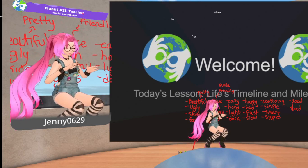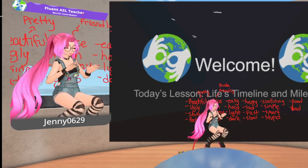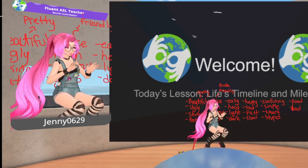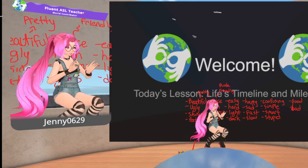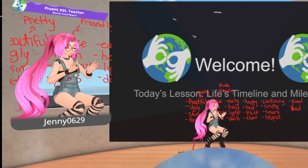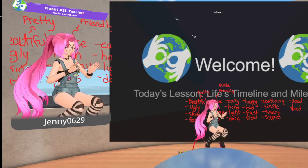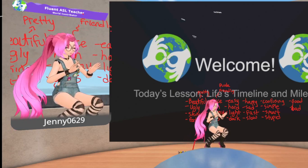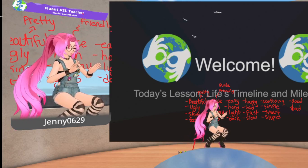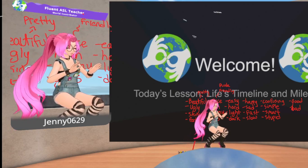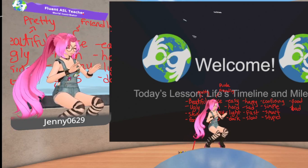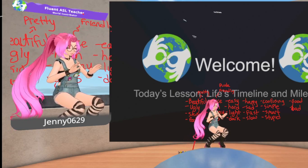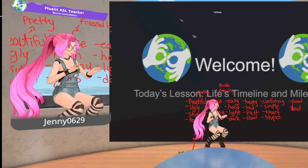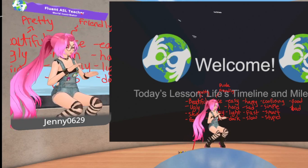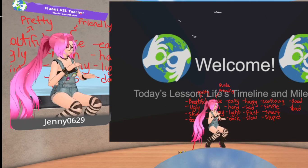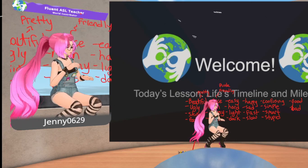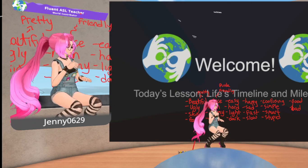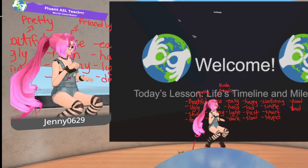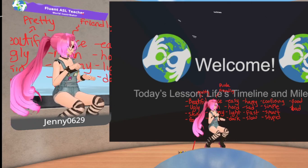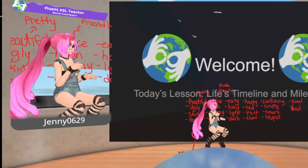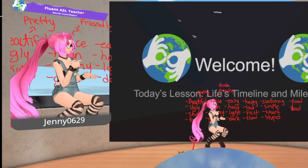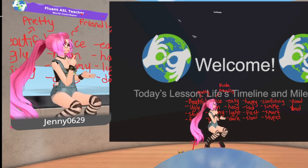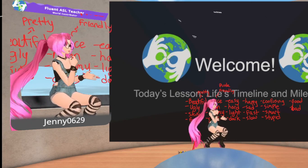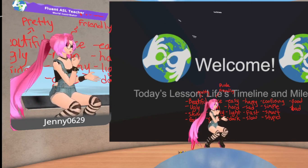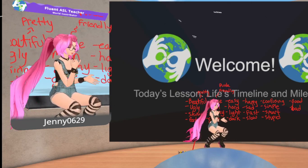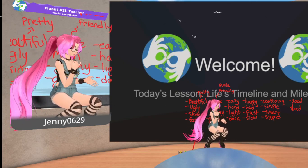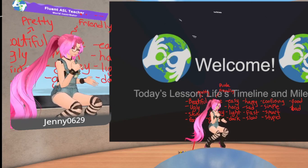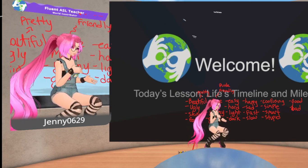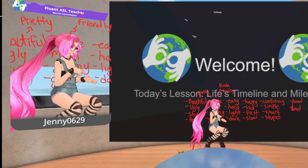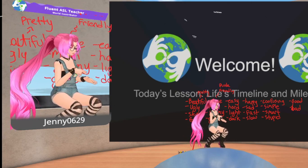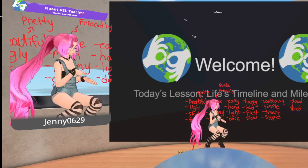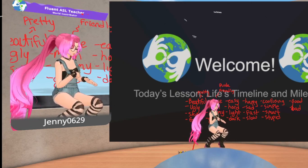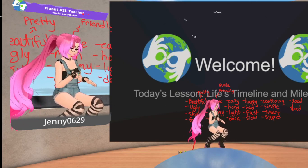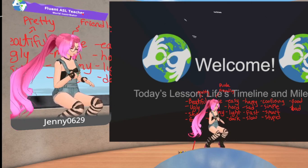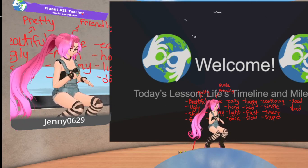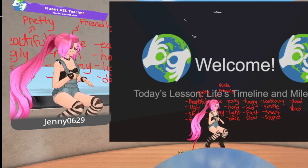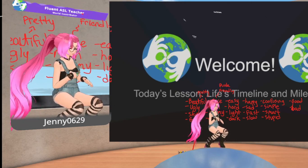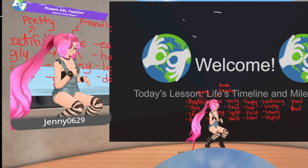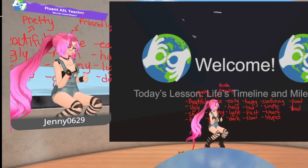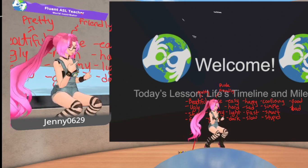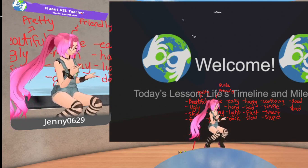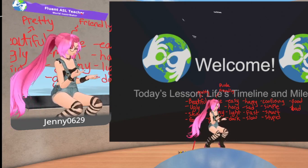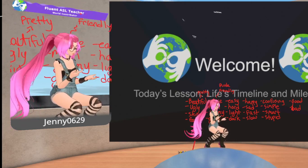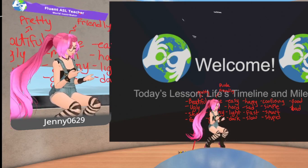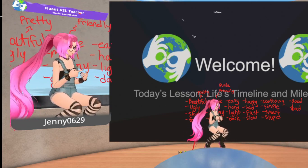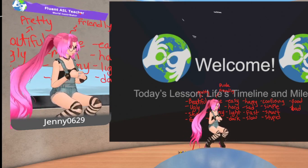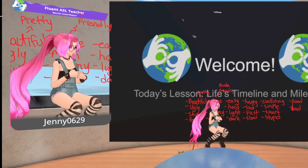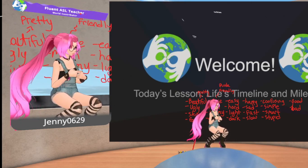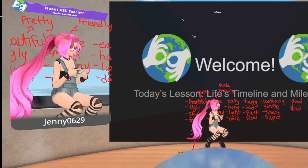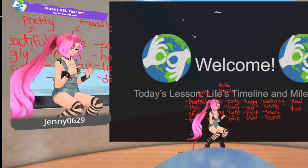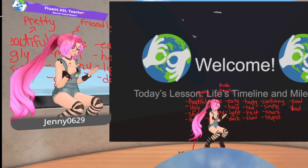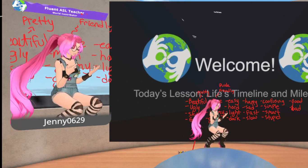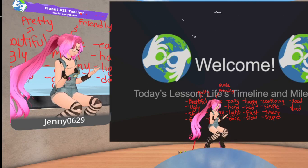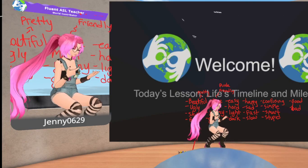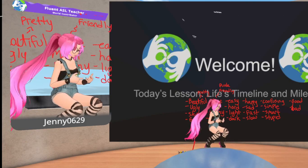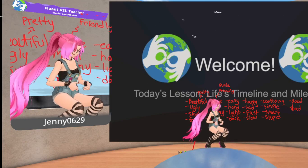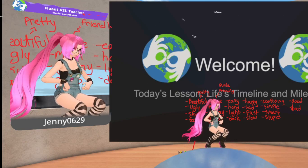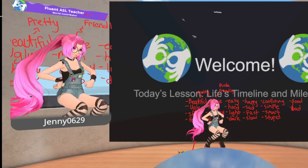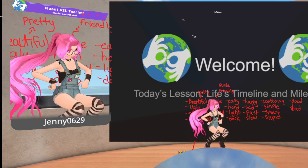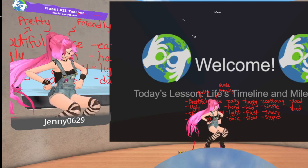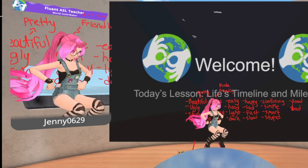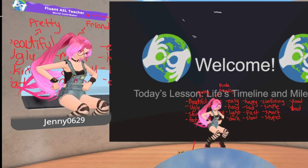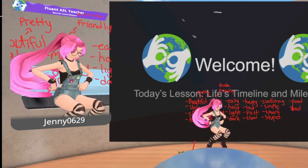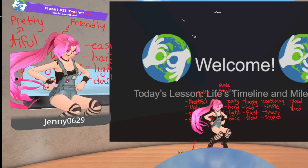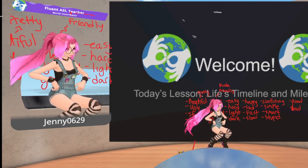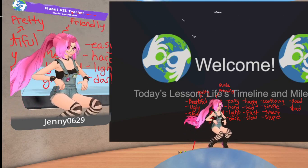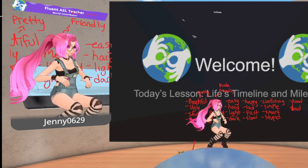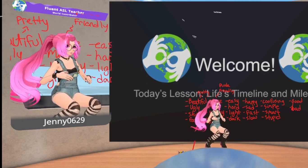or light. But I'm not going to say that's wrong. That's just my personal dialect. If you've seen other people do that, I'm not going to say like, I would